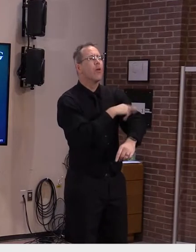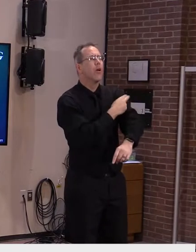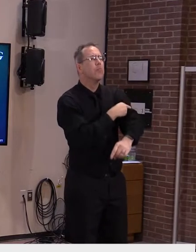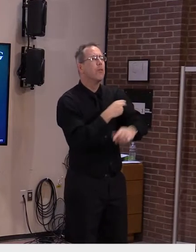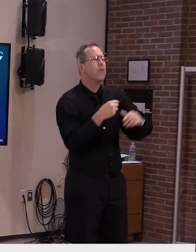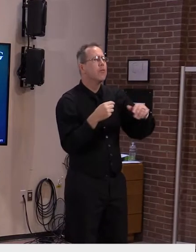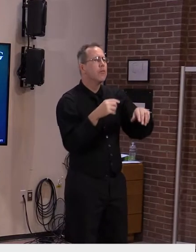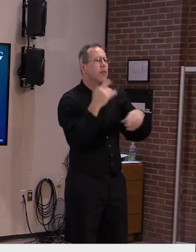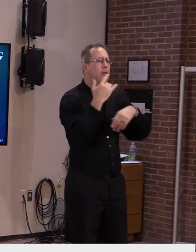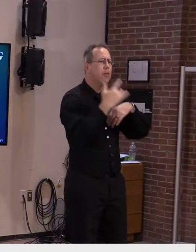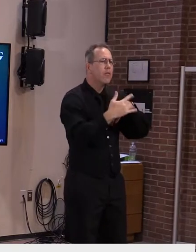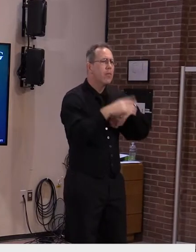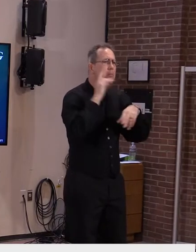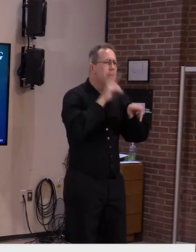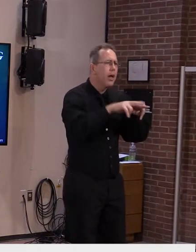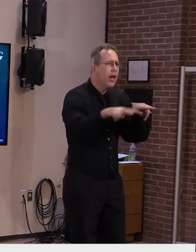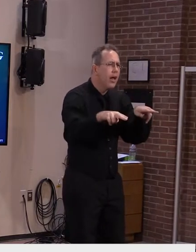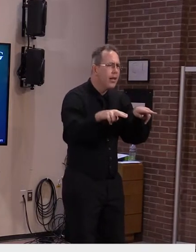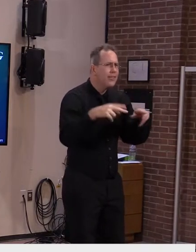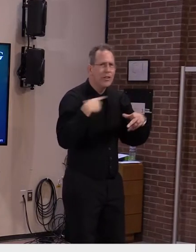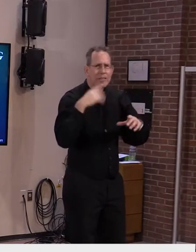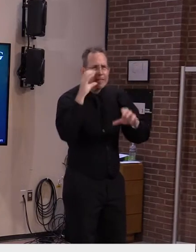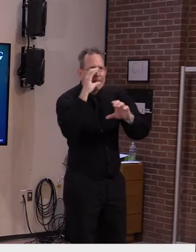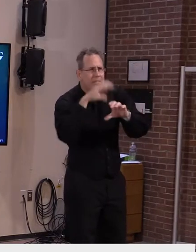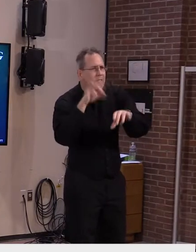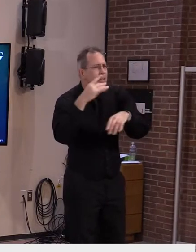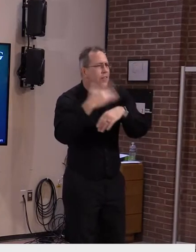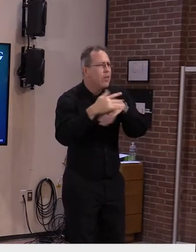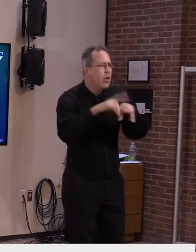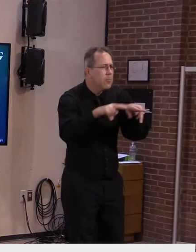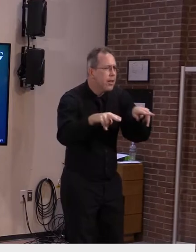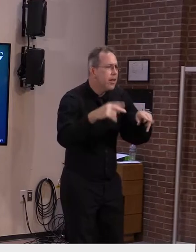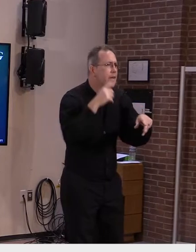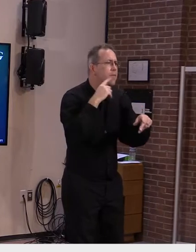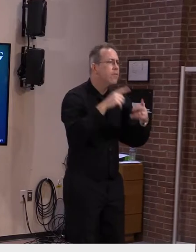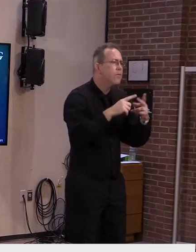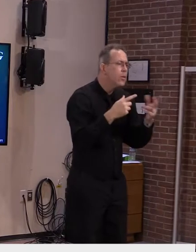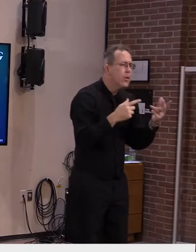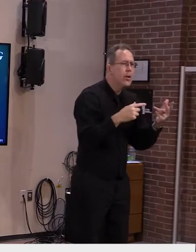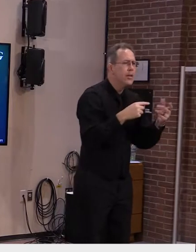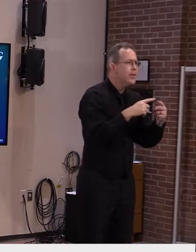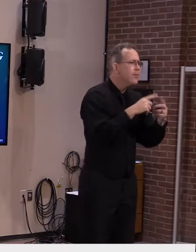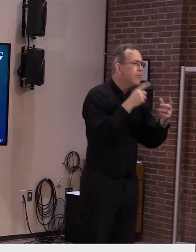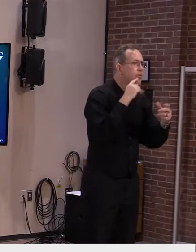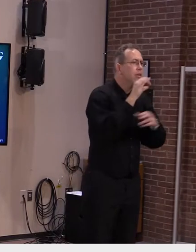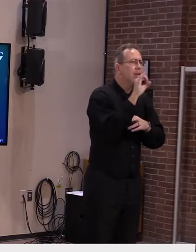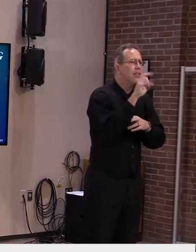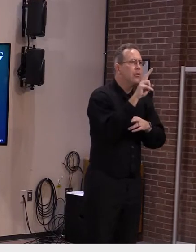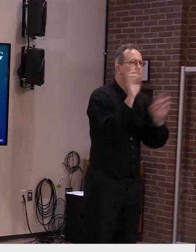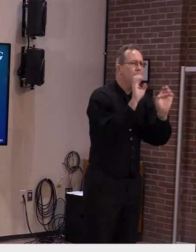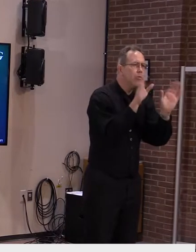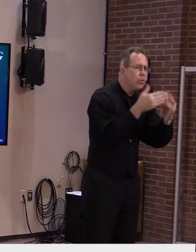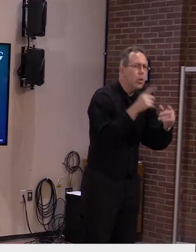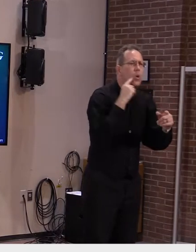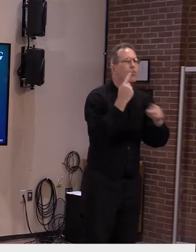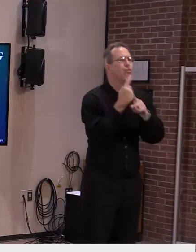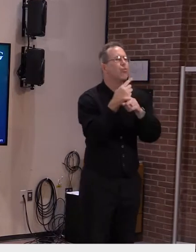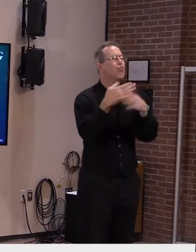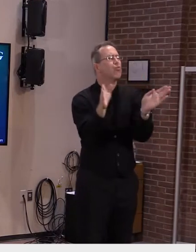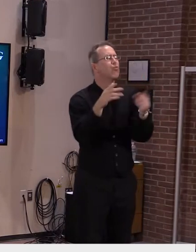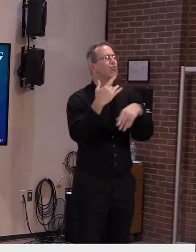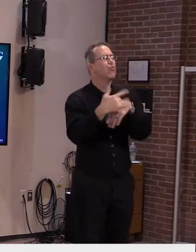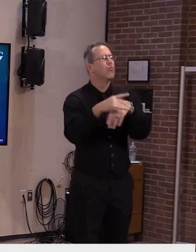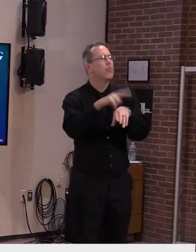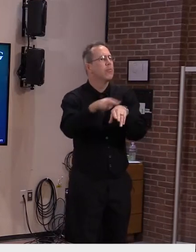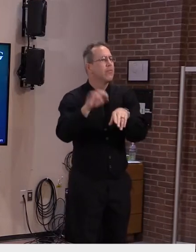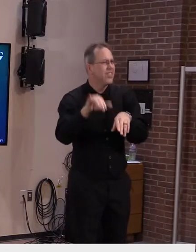far, as I mentioned last week, an additional 47 subacute beds have been identified, and 13 of those